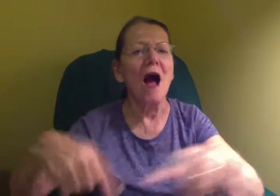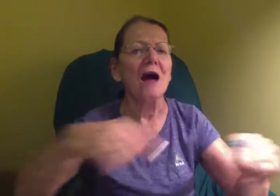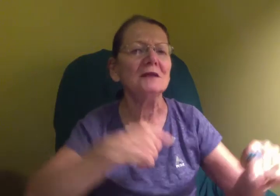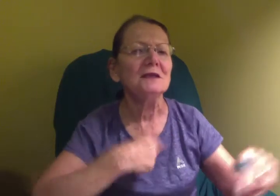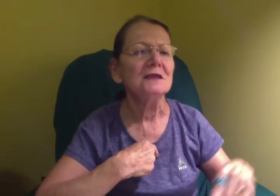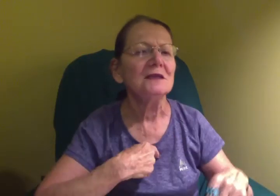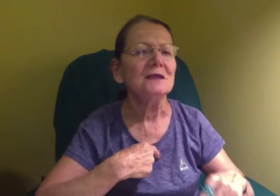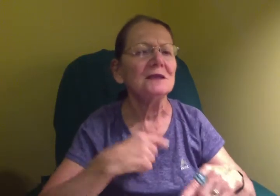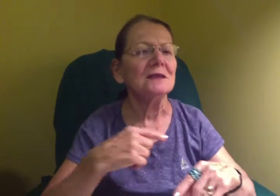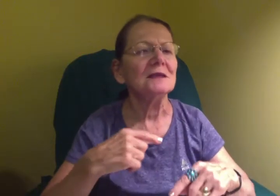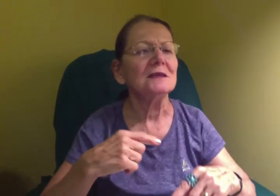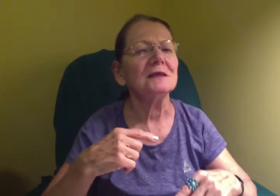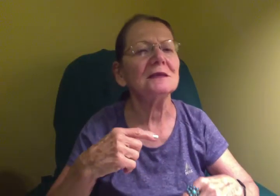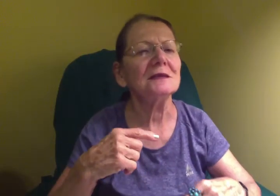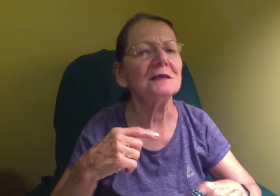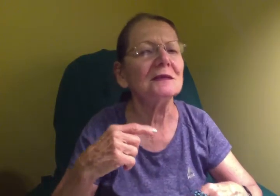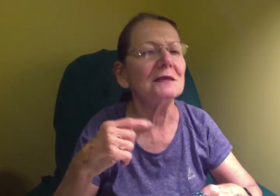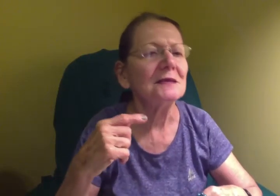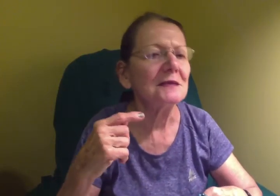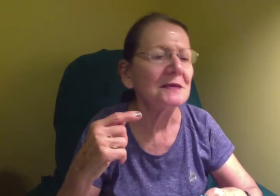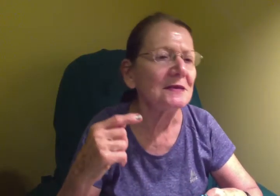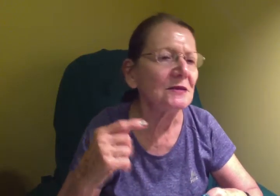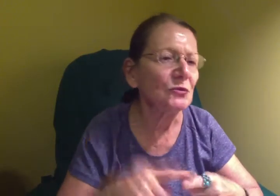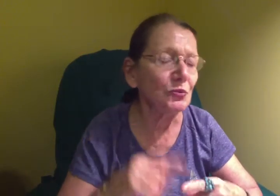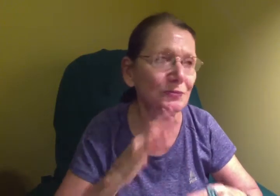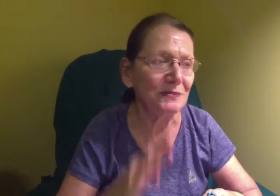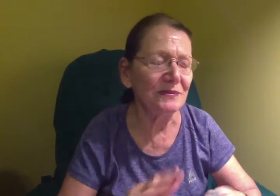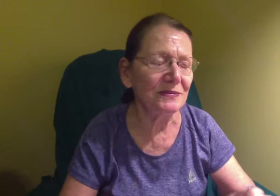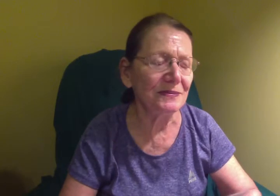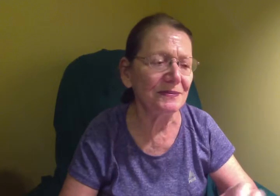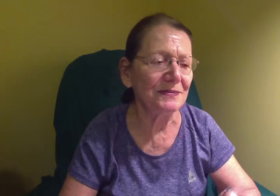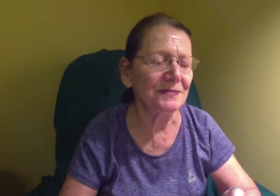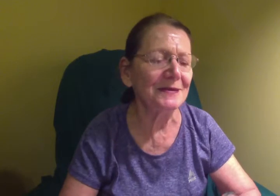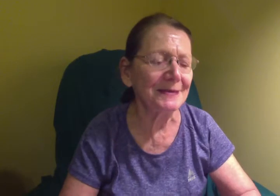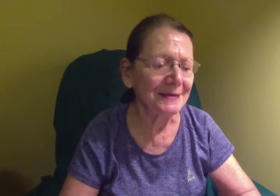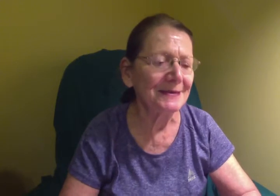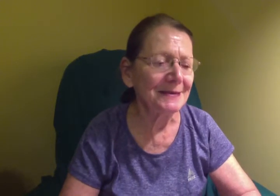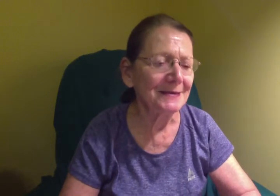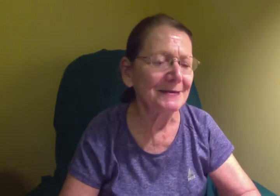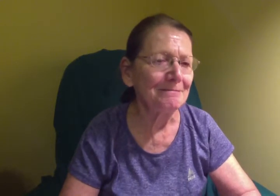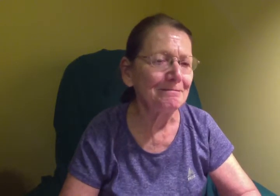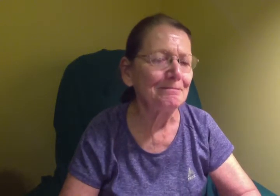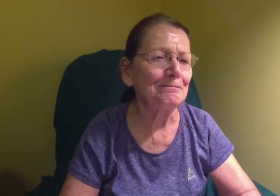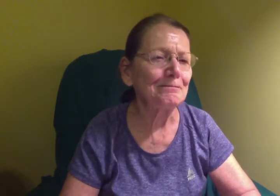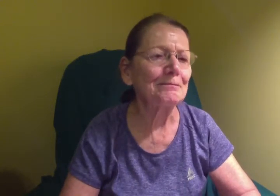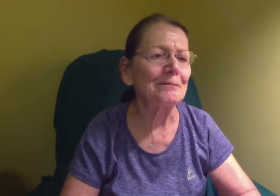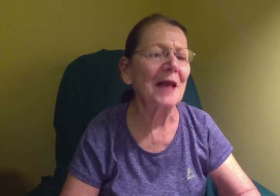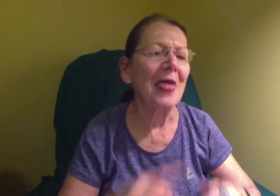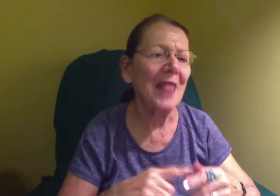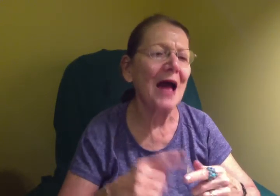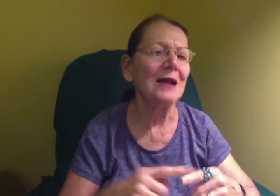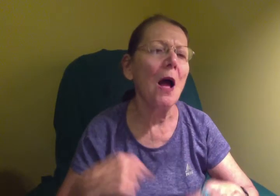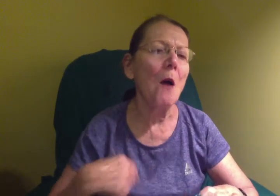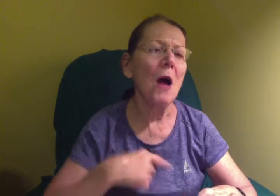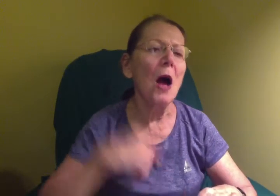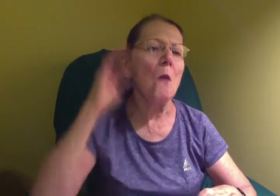I'm not That's what